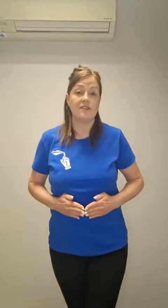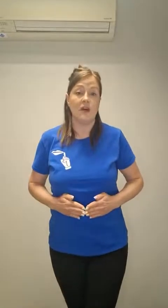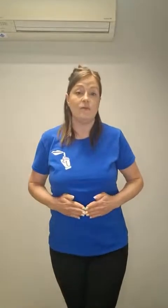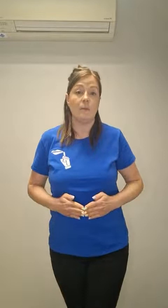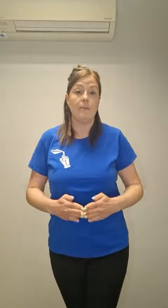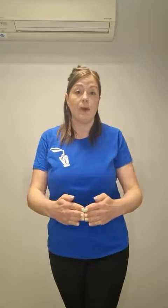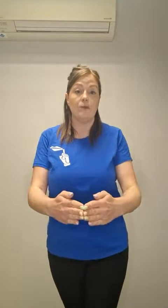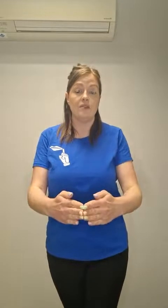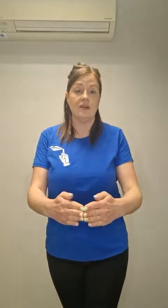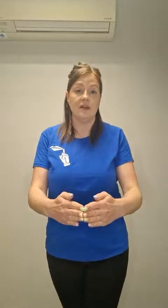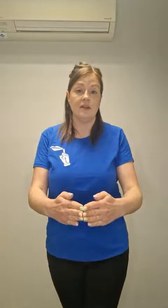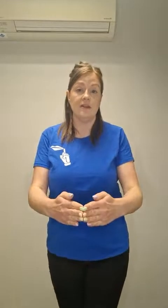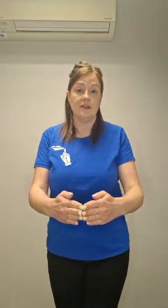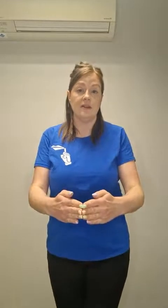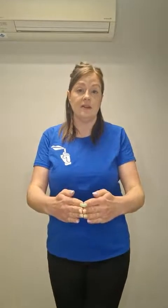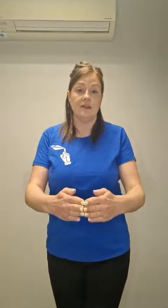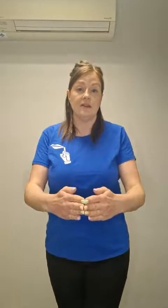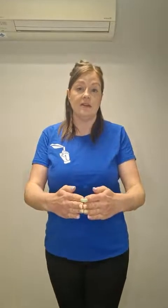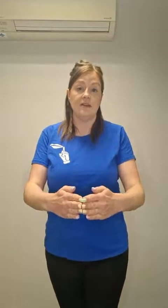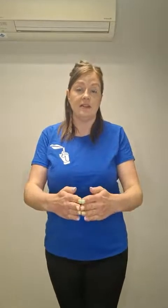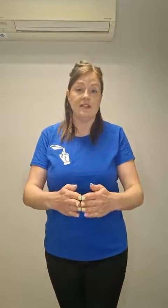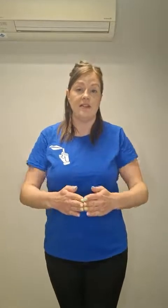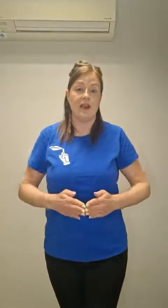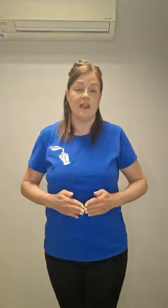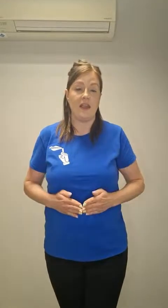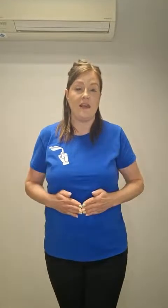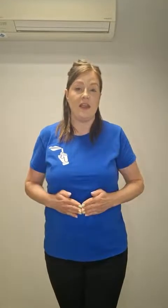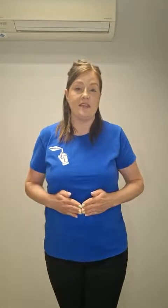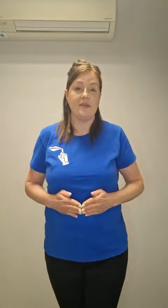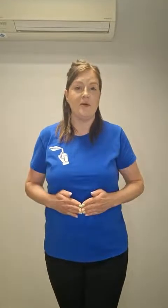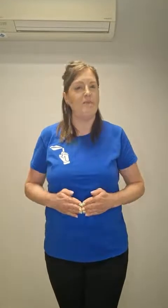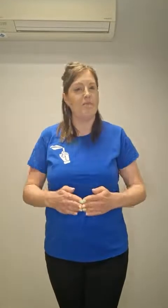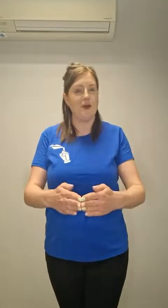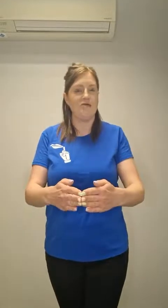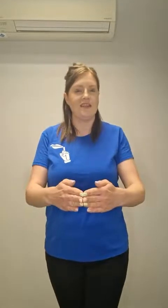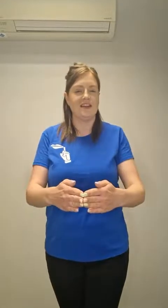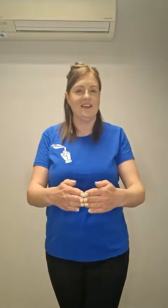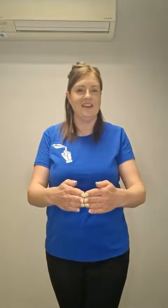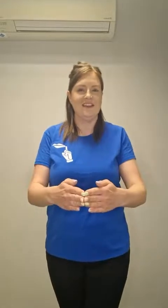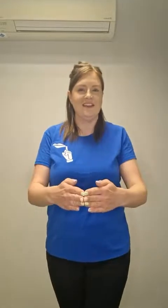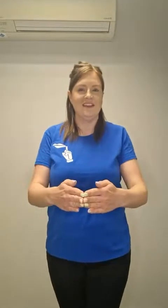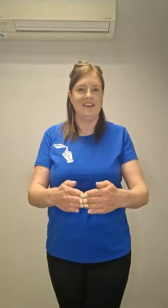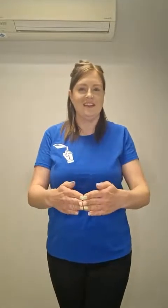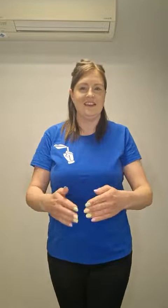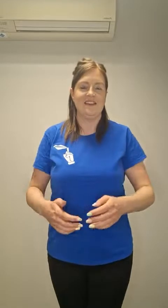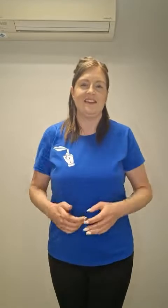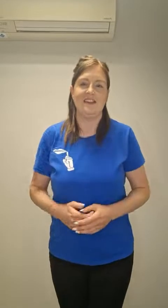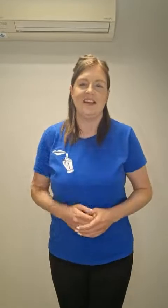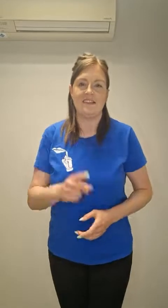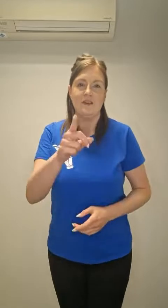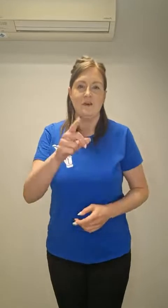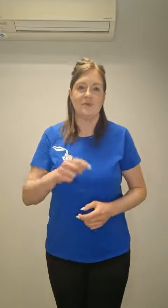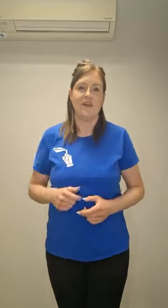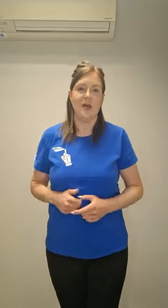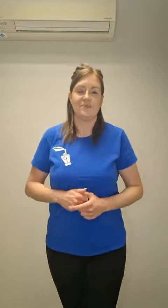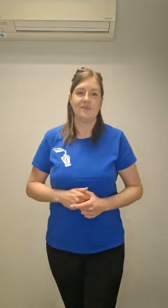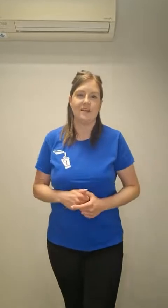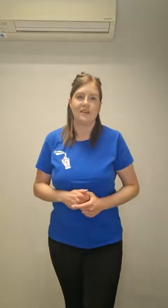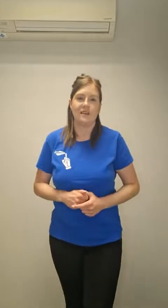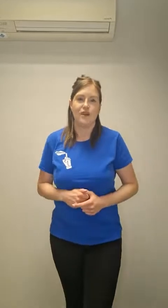for boat. So that again is boat. That's a little a